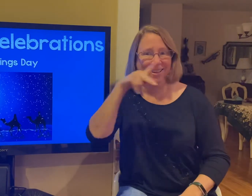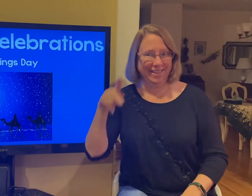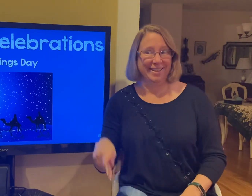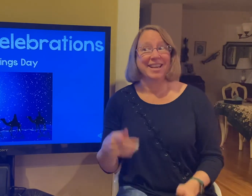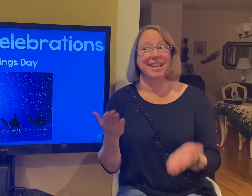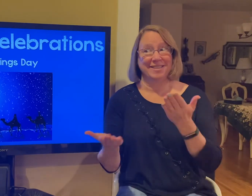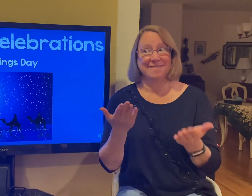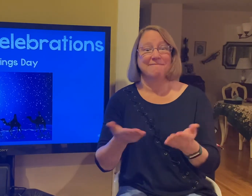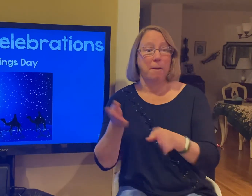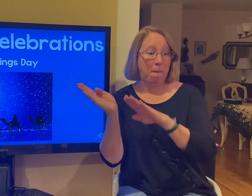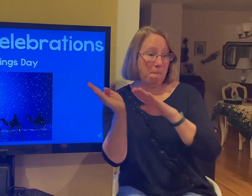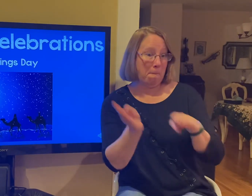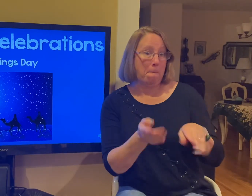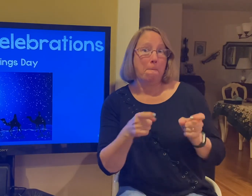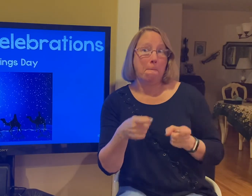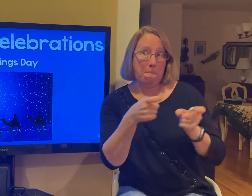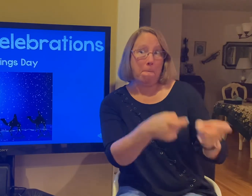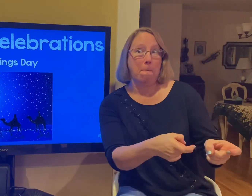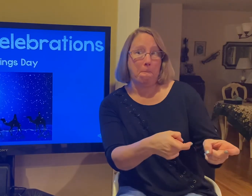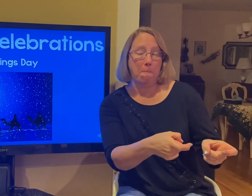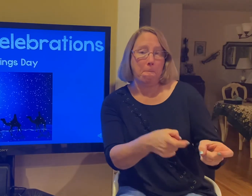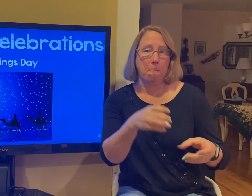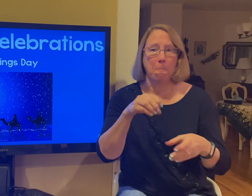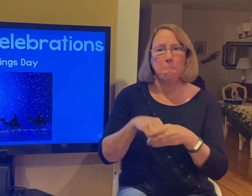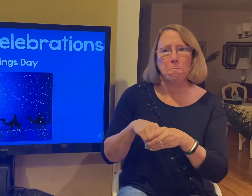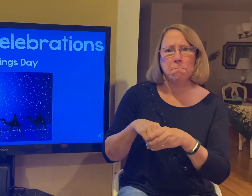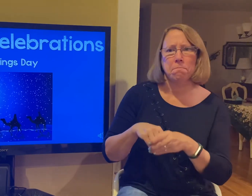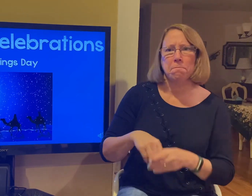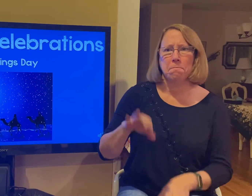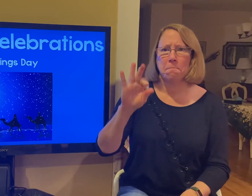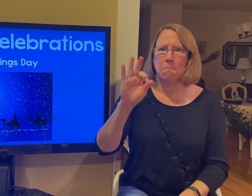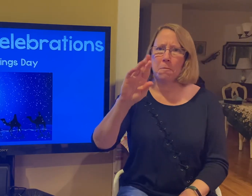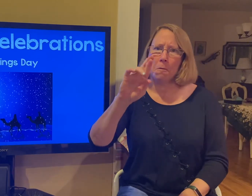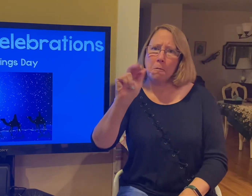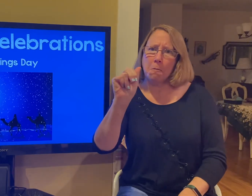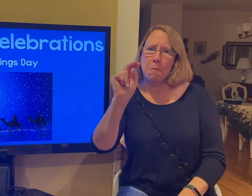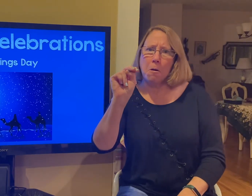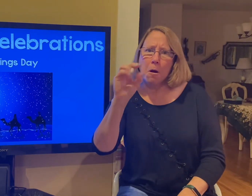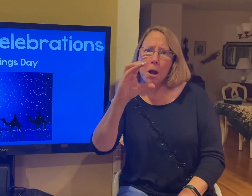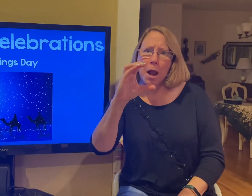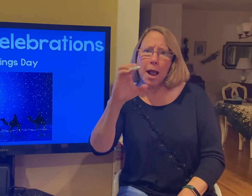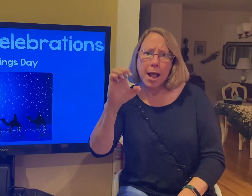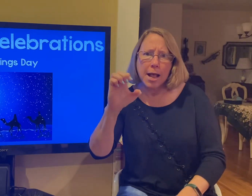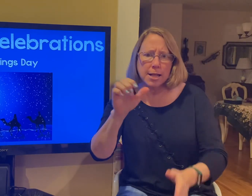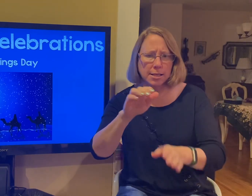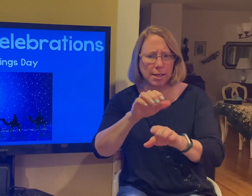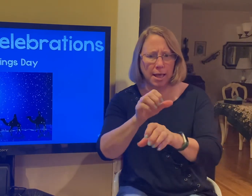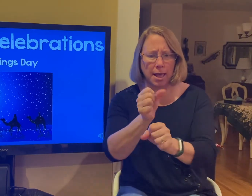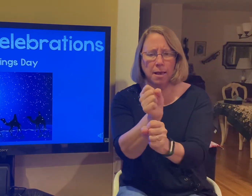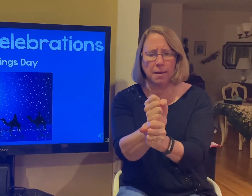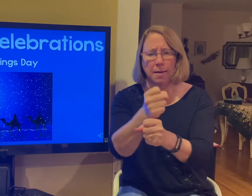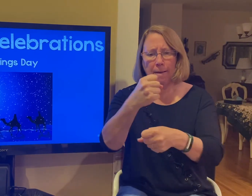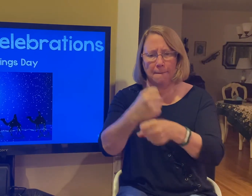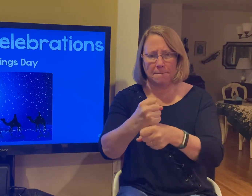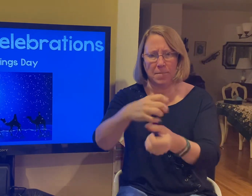presents. In France, a delicious king's cake is baked. Bakers hide a